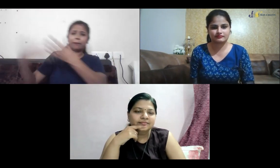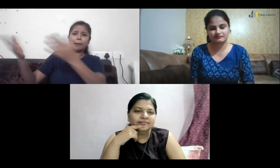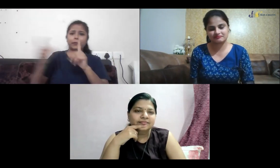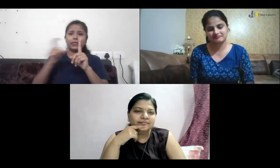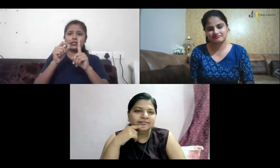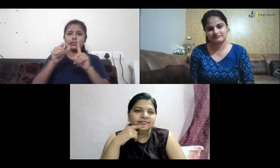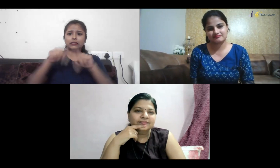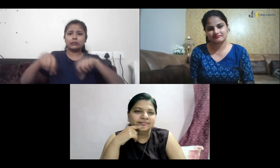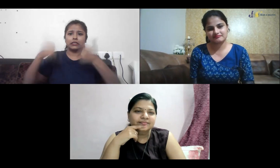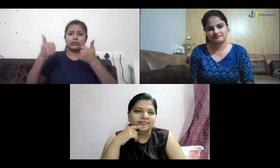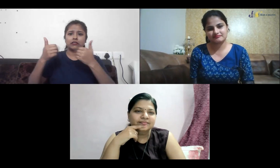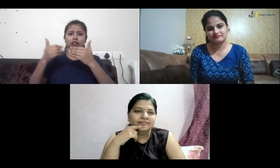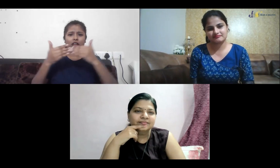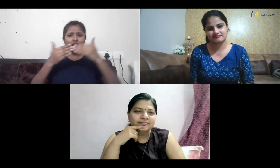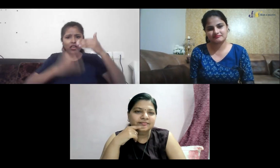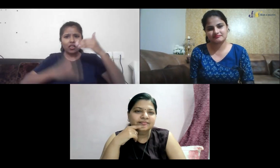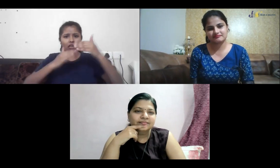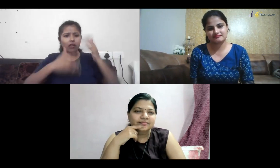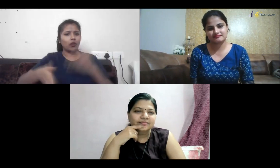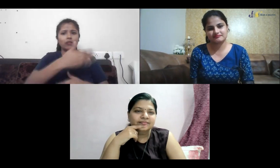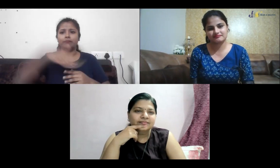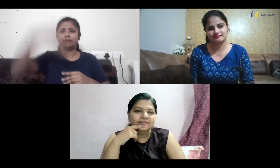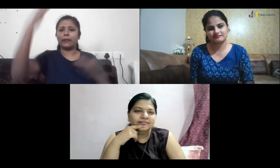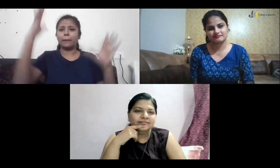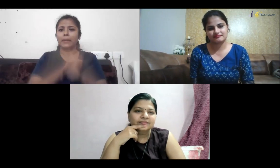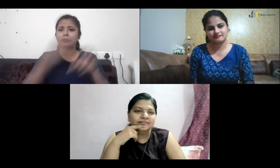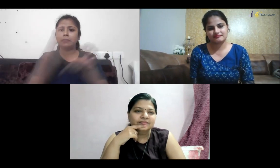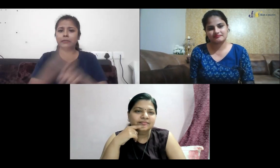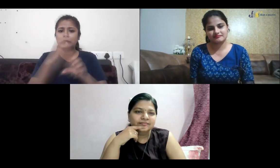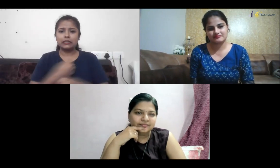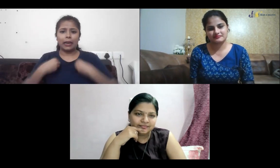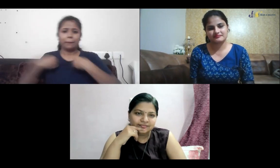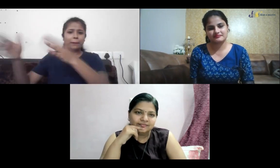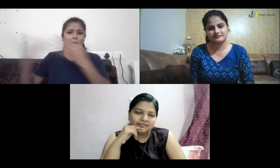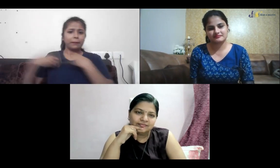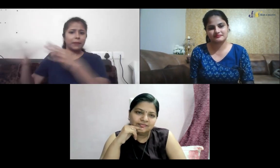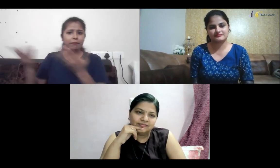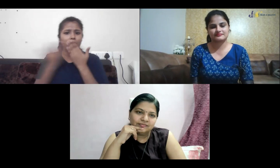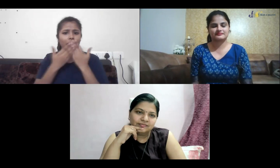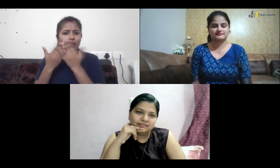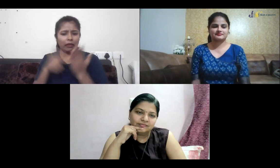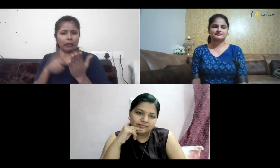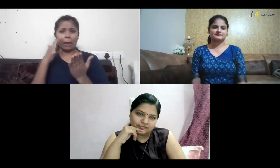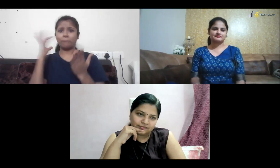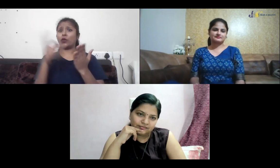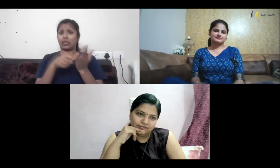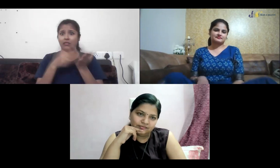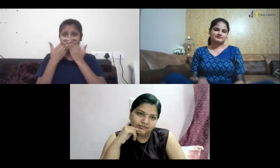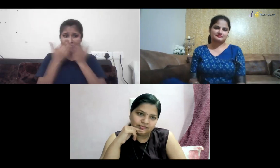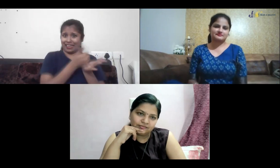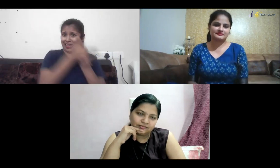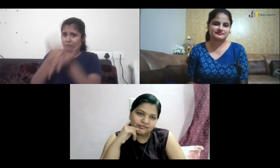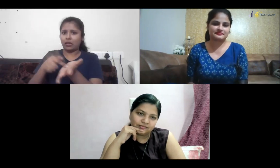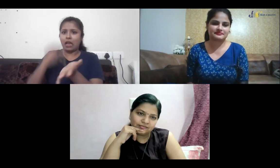were achieving in the women sector. Women they are very slow. Why? Why that the things are missing? Because people are dropping from